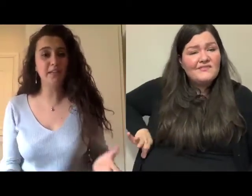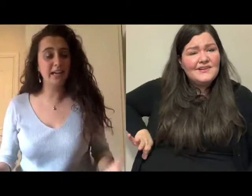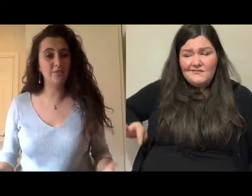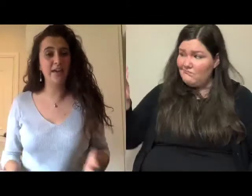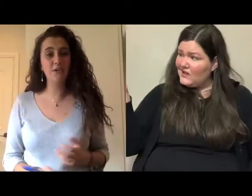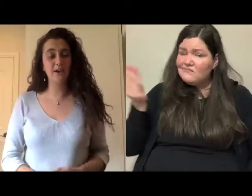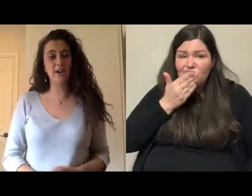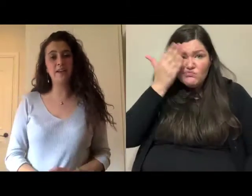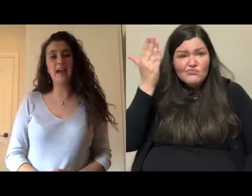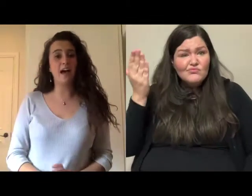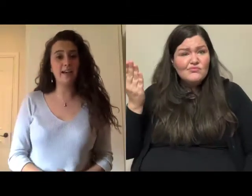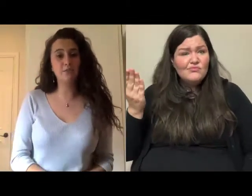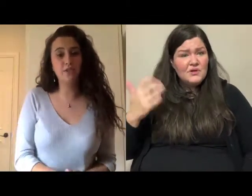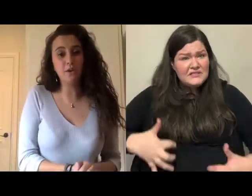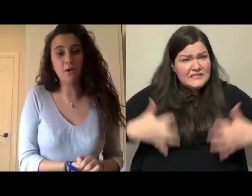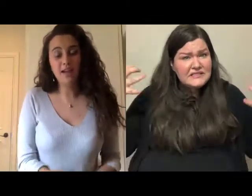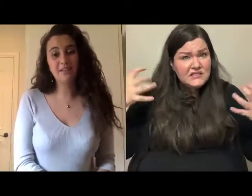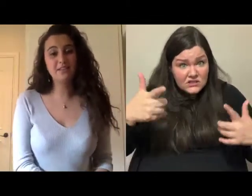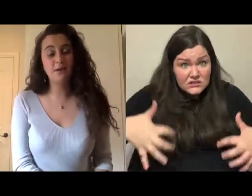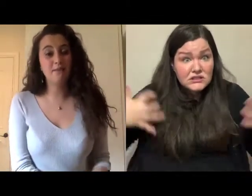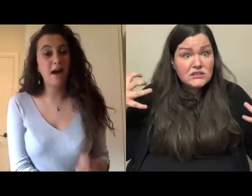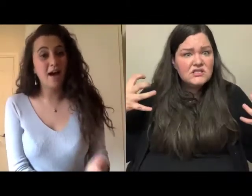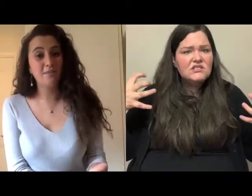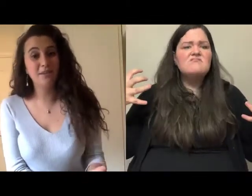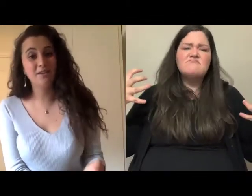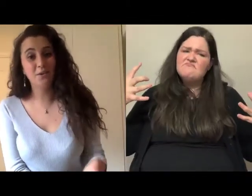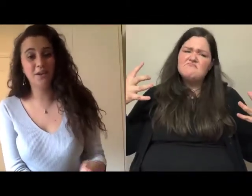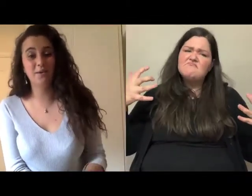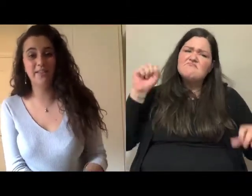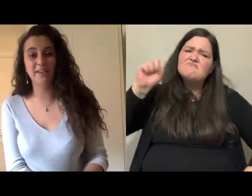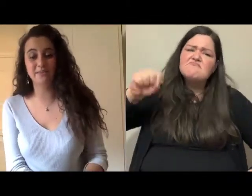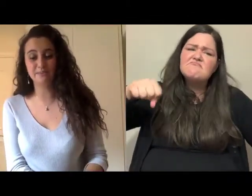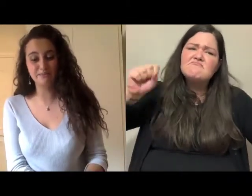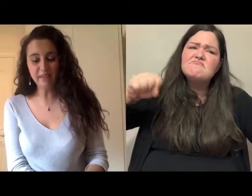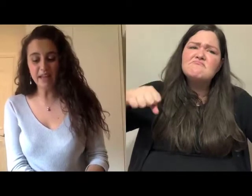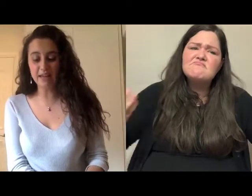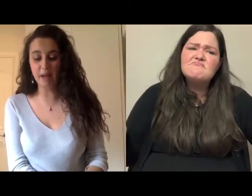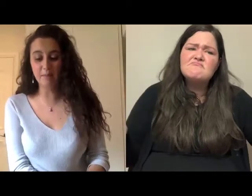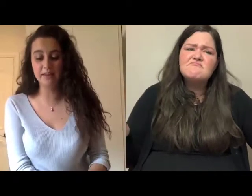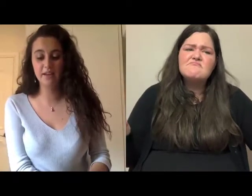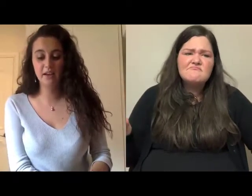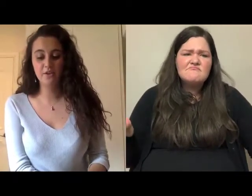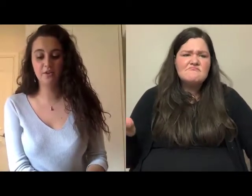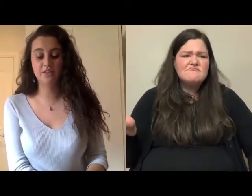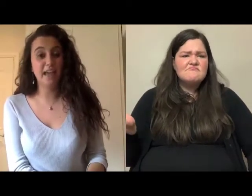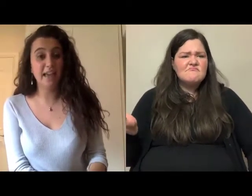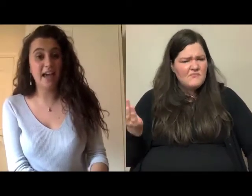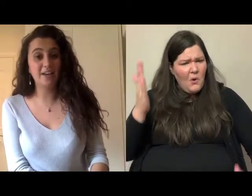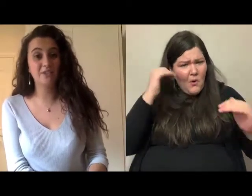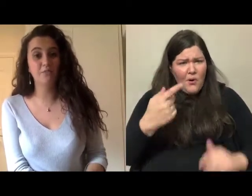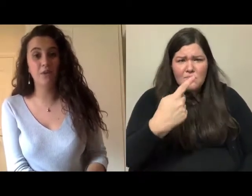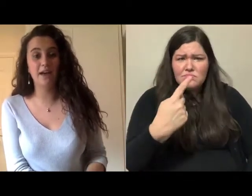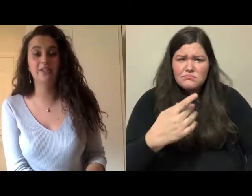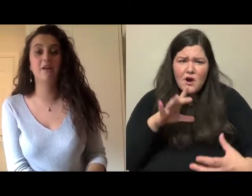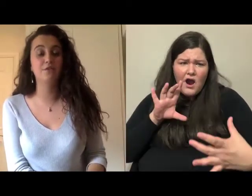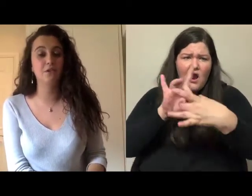you're feeling kind of angry right now, yeah, I am too. And this is why I'm happy you're here with us. And I'm happy you're gonna take